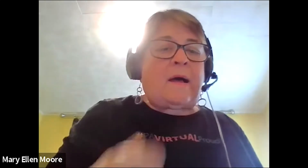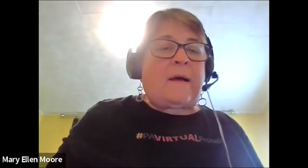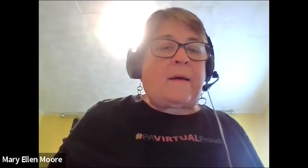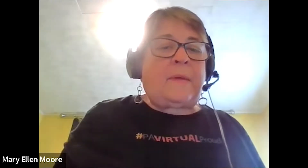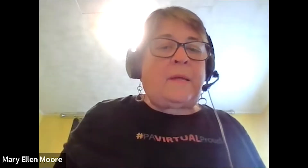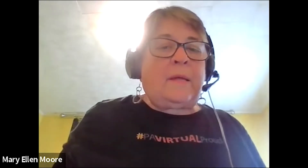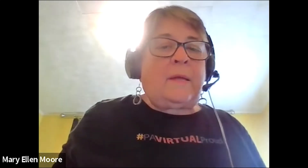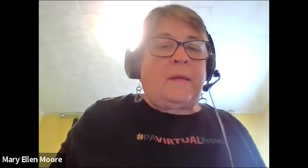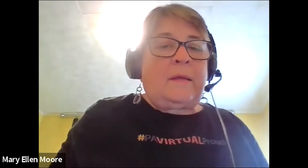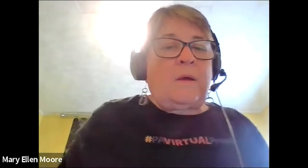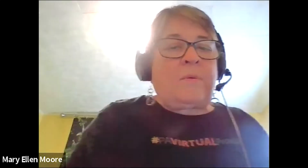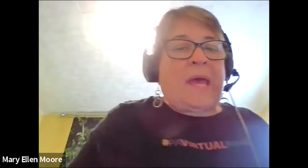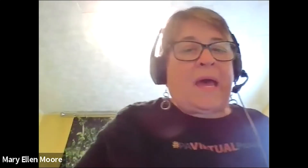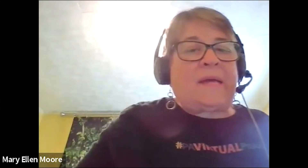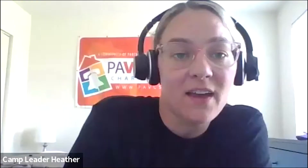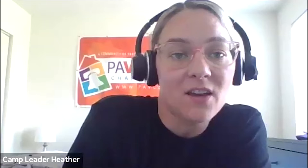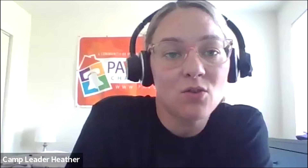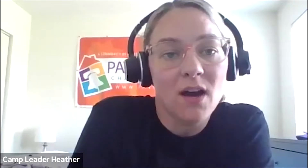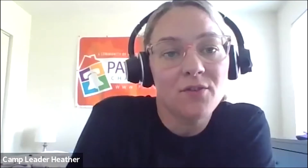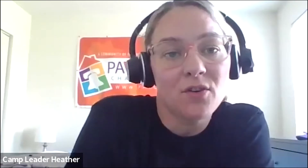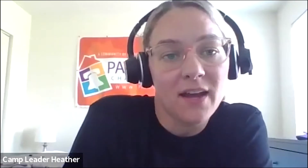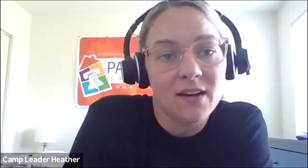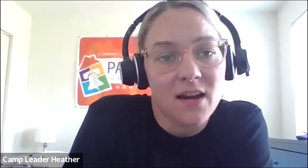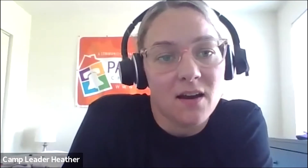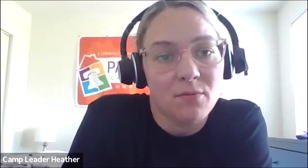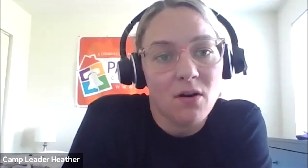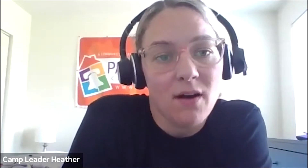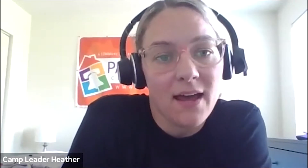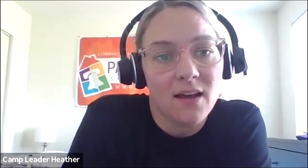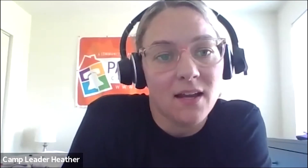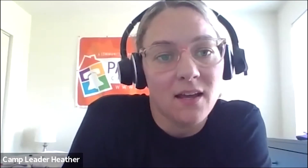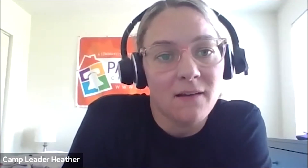job. Okay. Sophia, you have your hand up. Go ahead, honey.